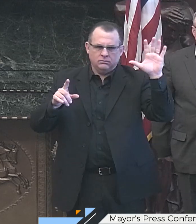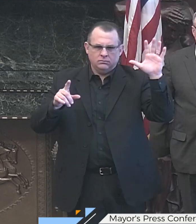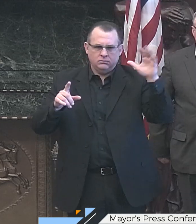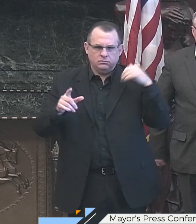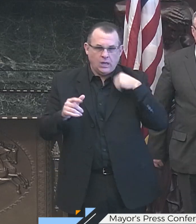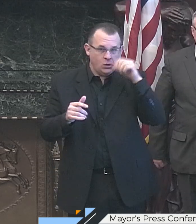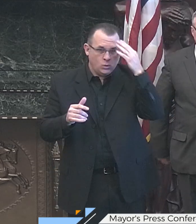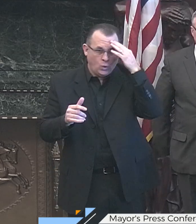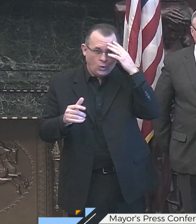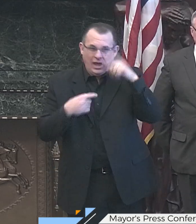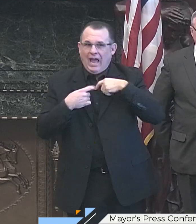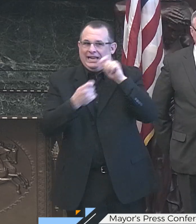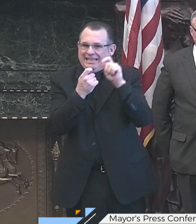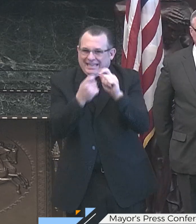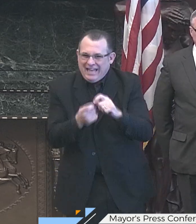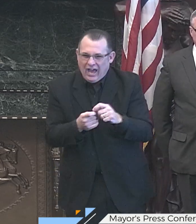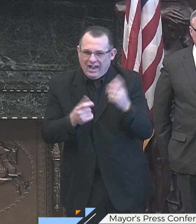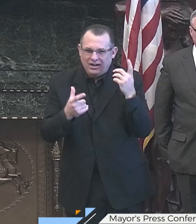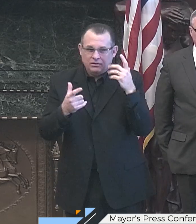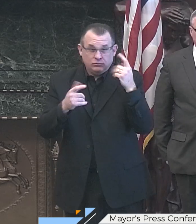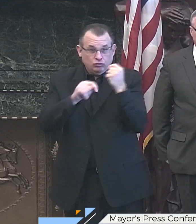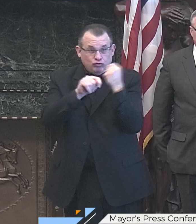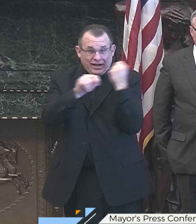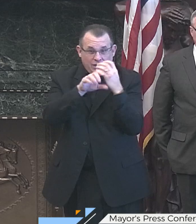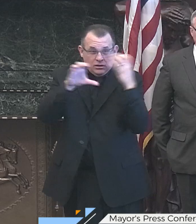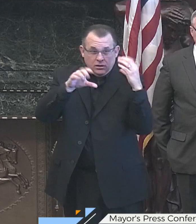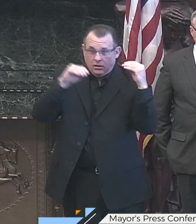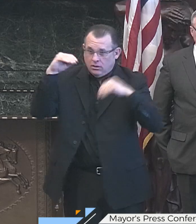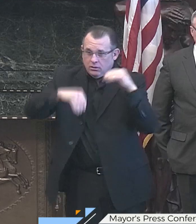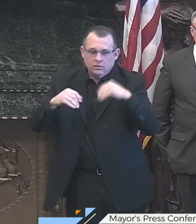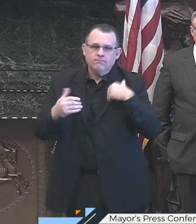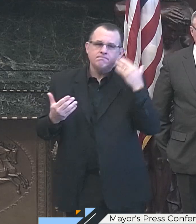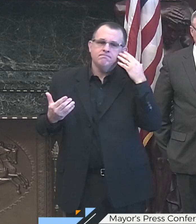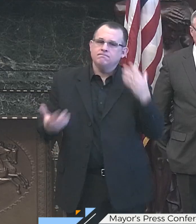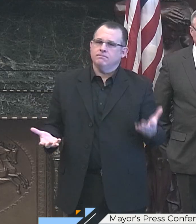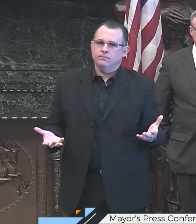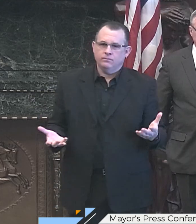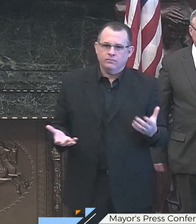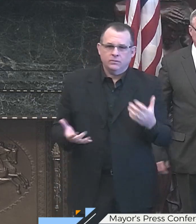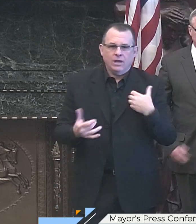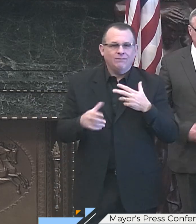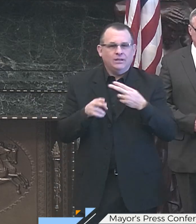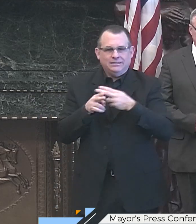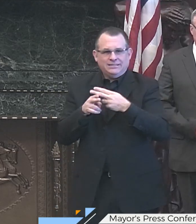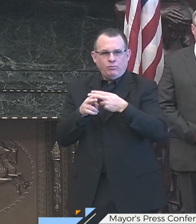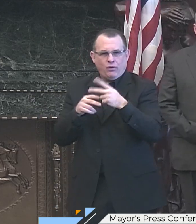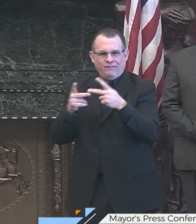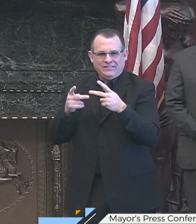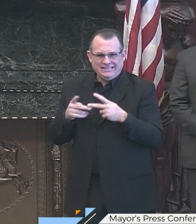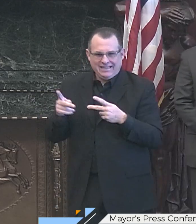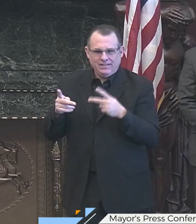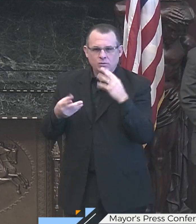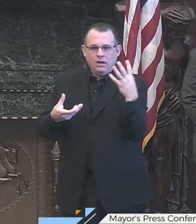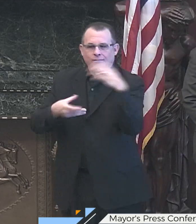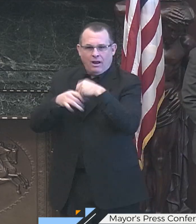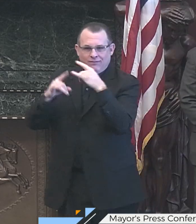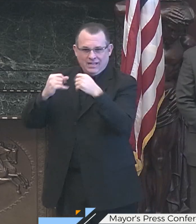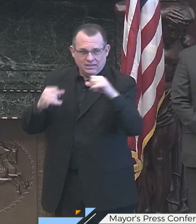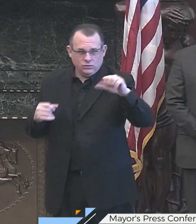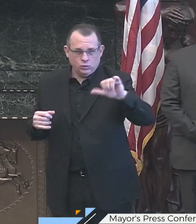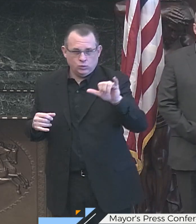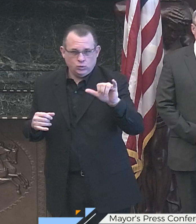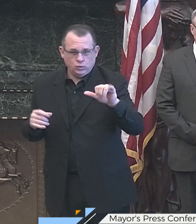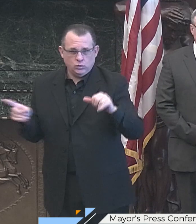but it'll be a temporary facility. There will be tents involved as well, and other